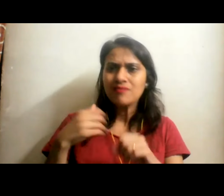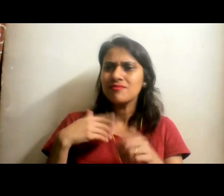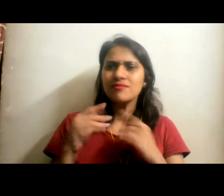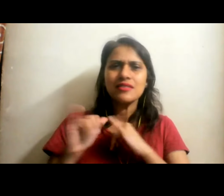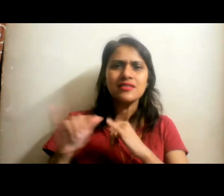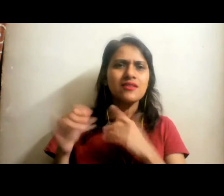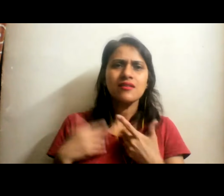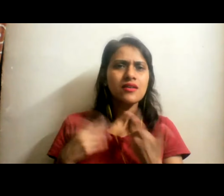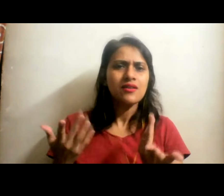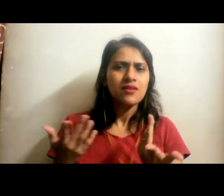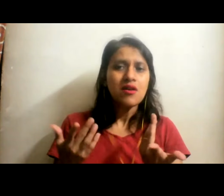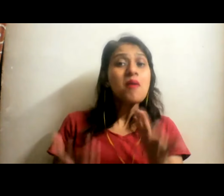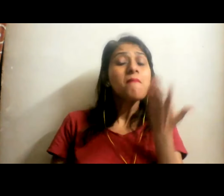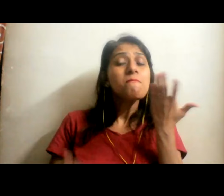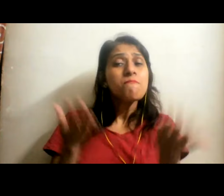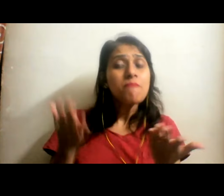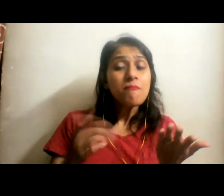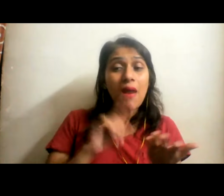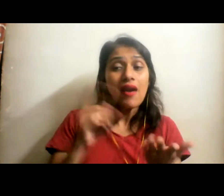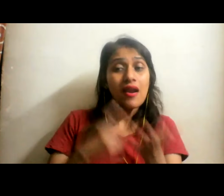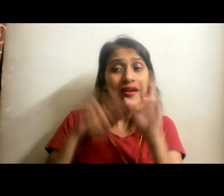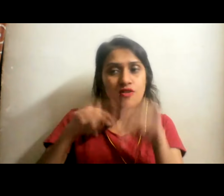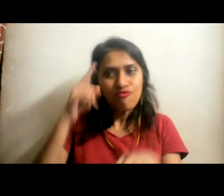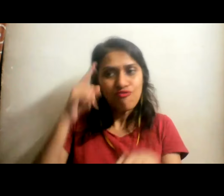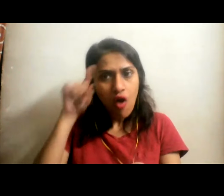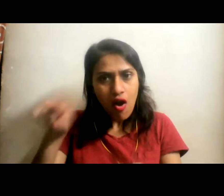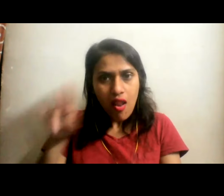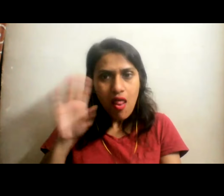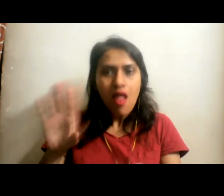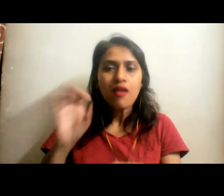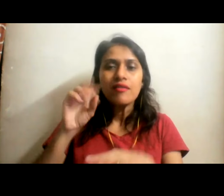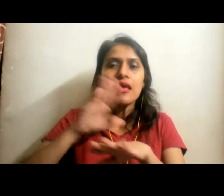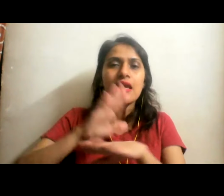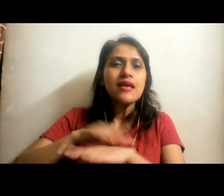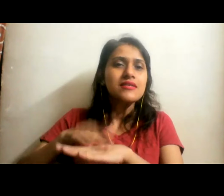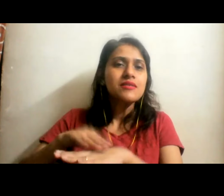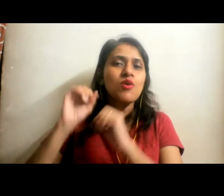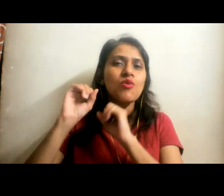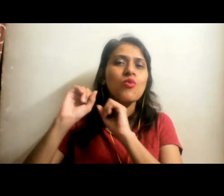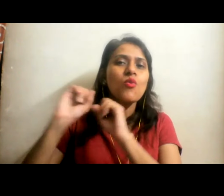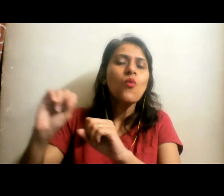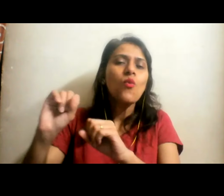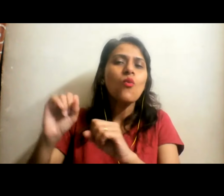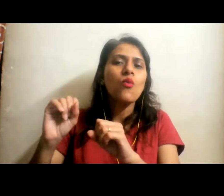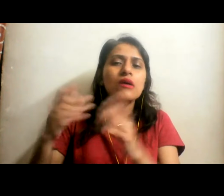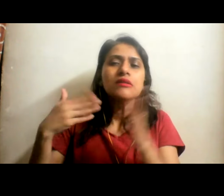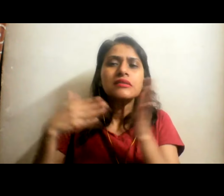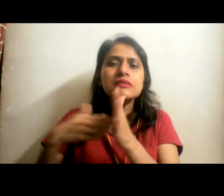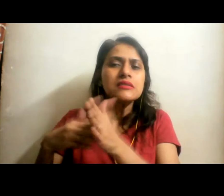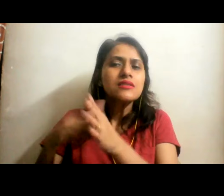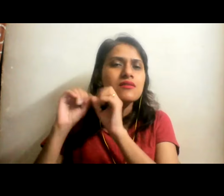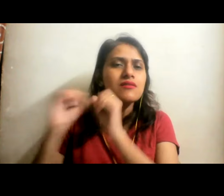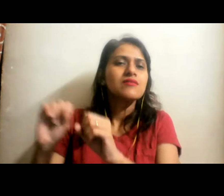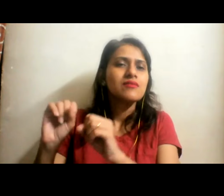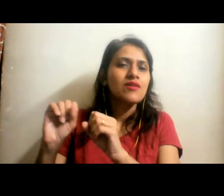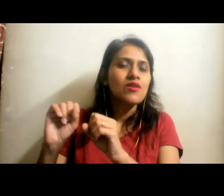When I started doing research in disability, I felt the same apprehension about whether